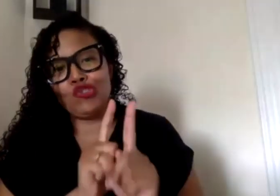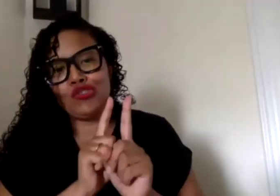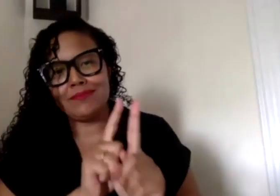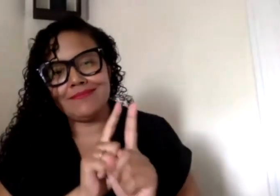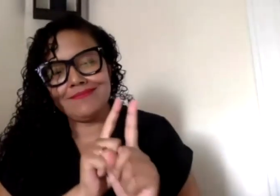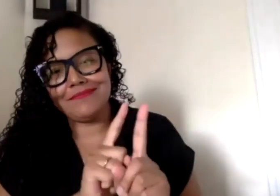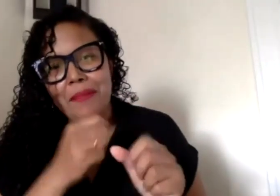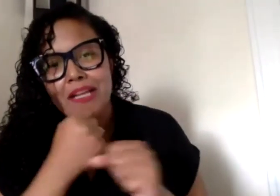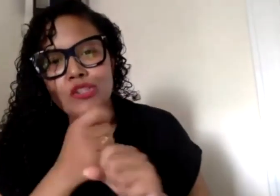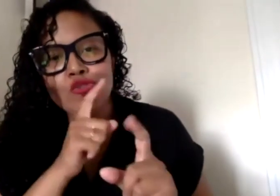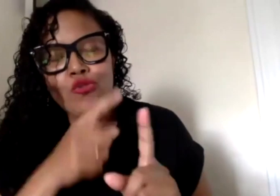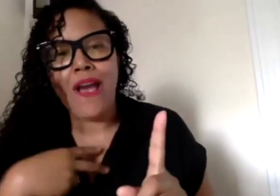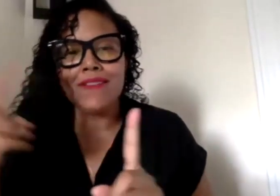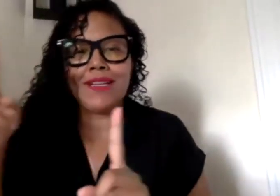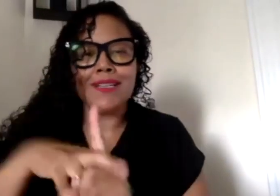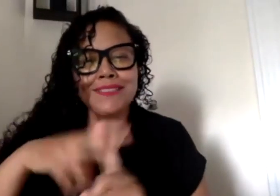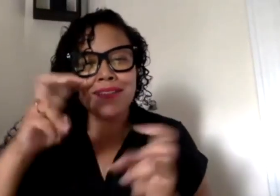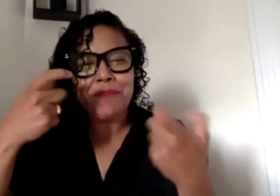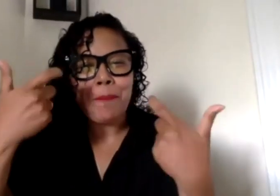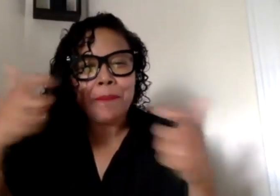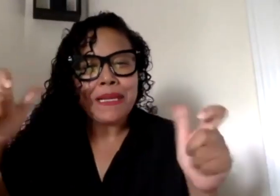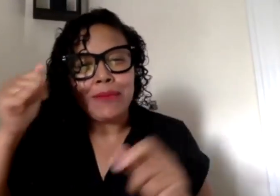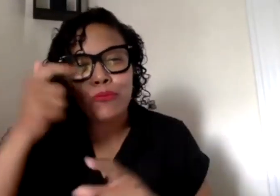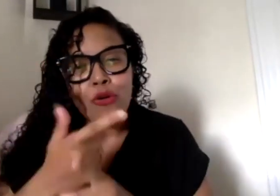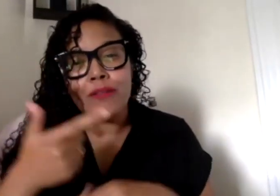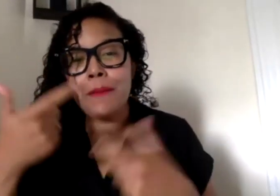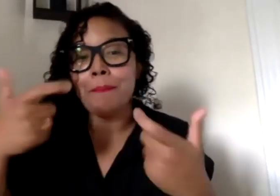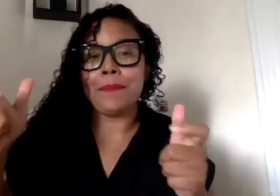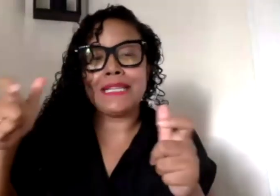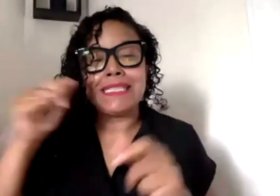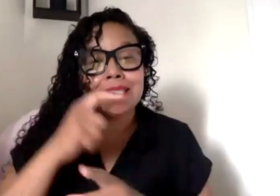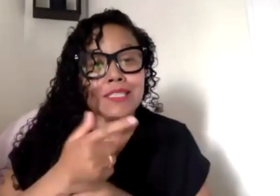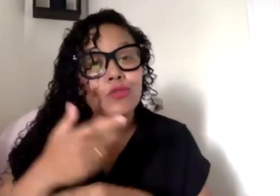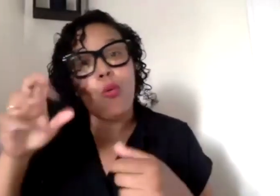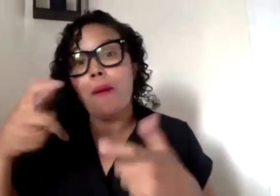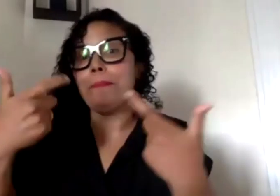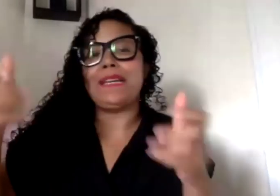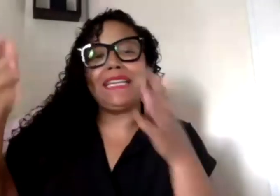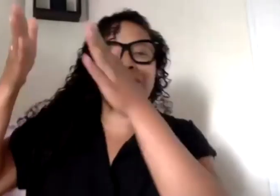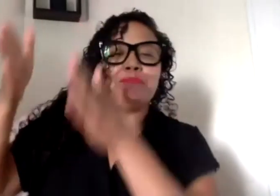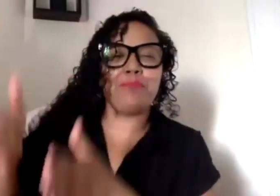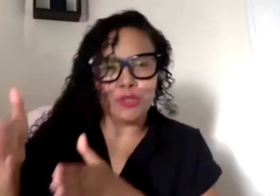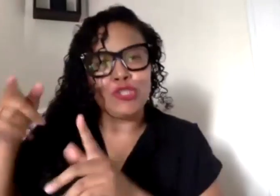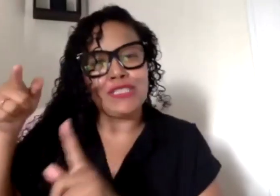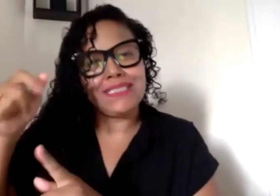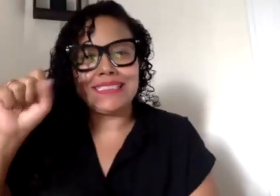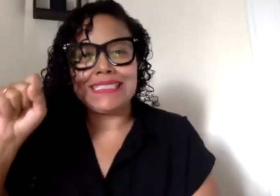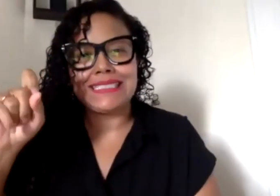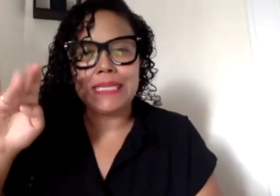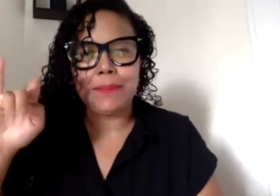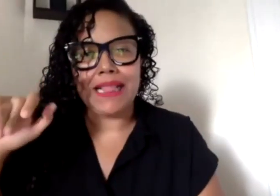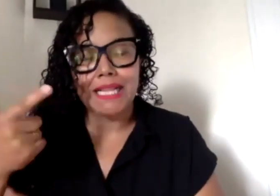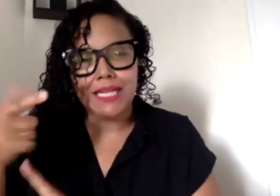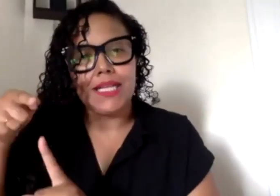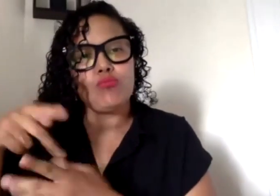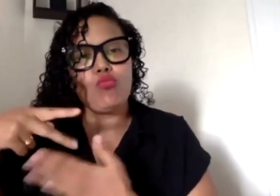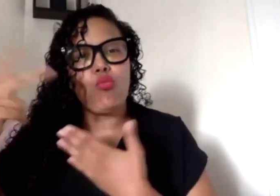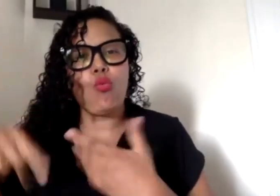I have one answer to that. I would say mentorship. You need to assign to them like a big brother, big sister, big person,